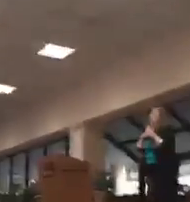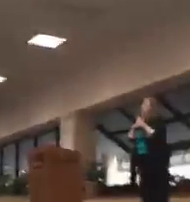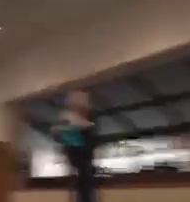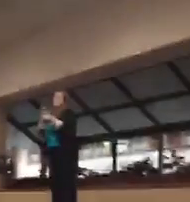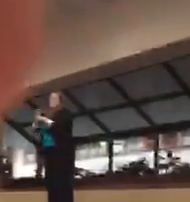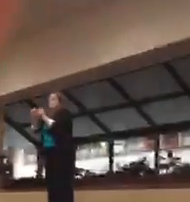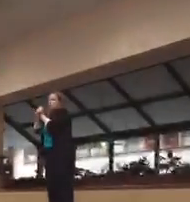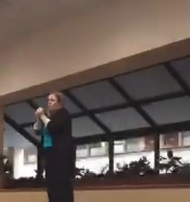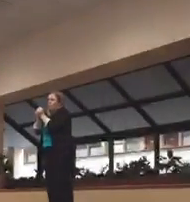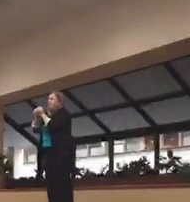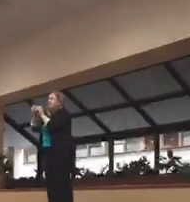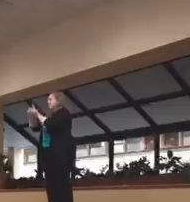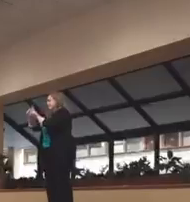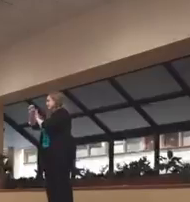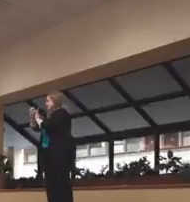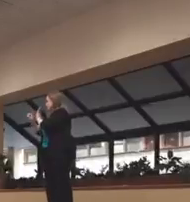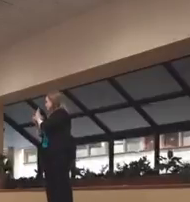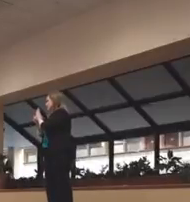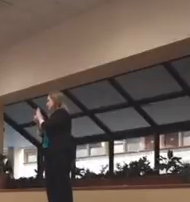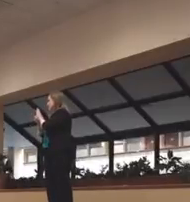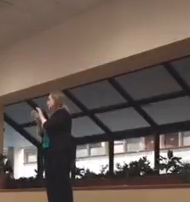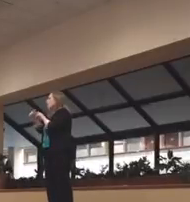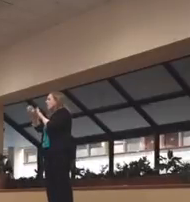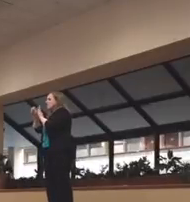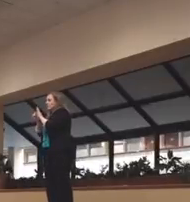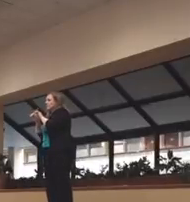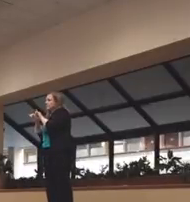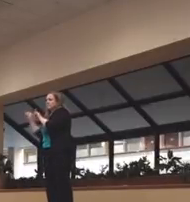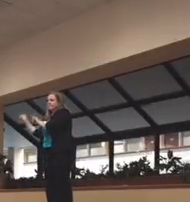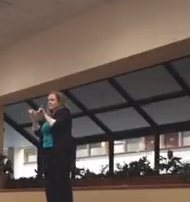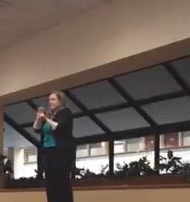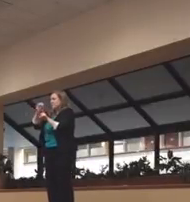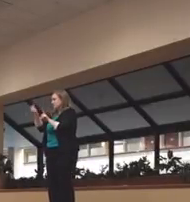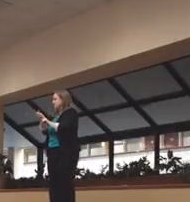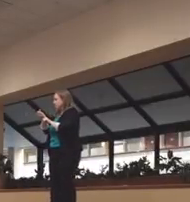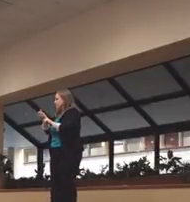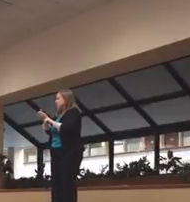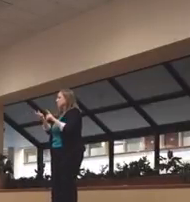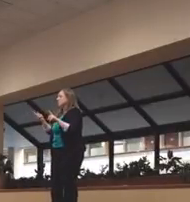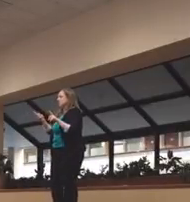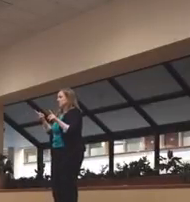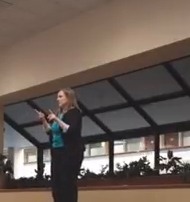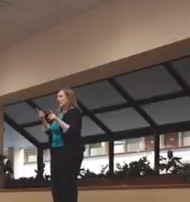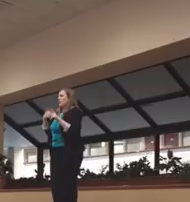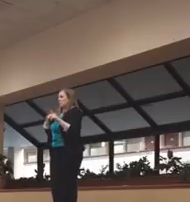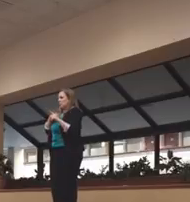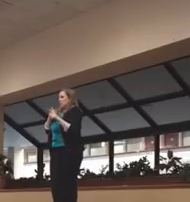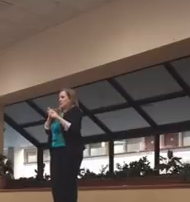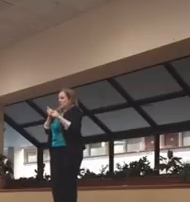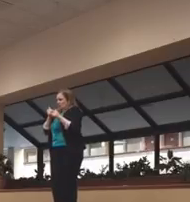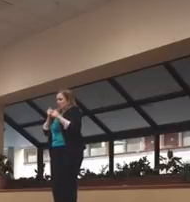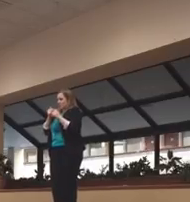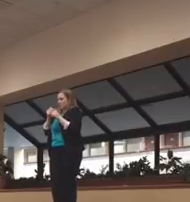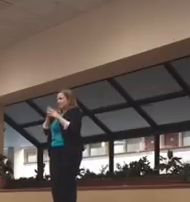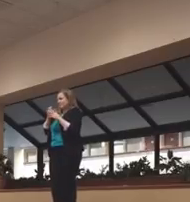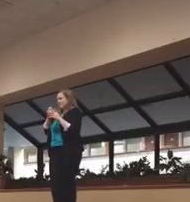And again, I can't stress enough that we are working with all the different states, including Wisconsin. I know there are a lot of states that are